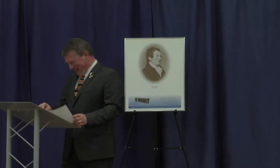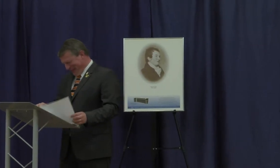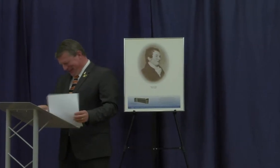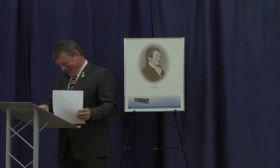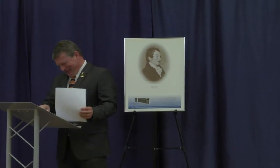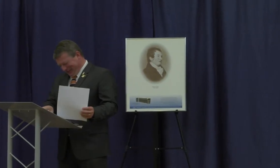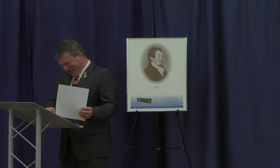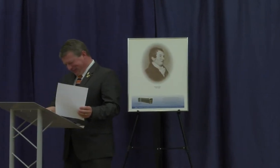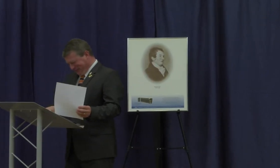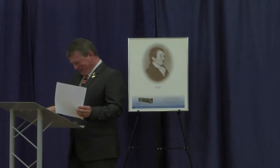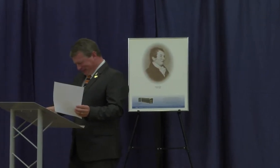does.